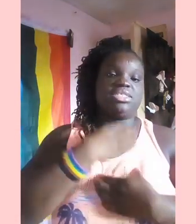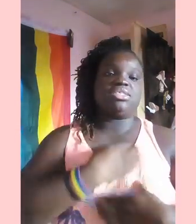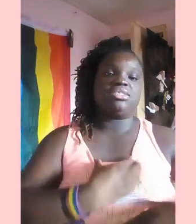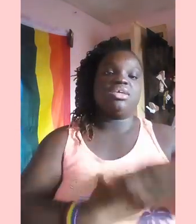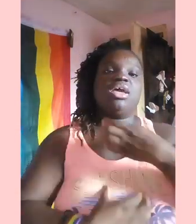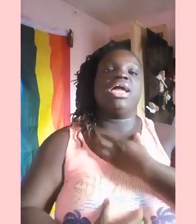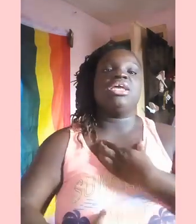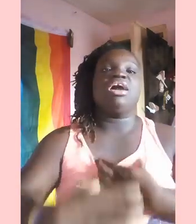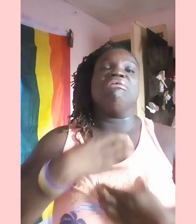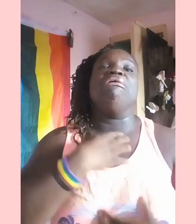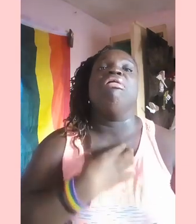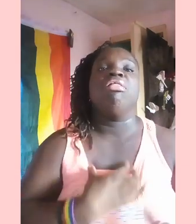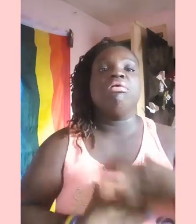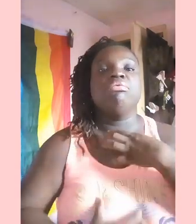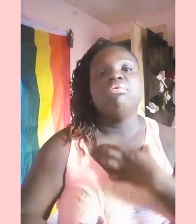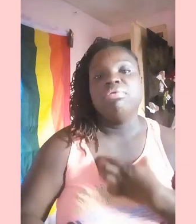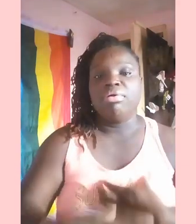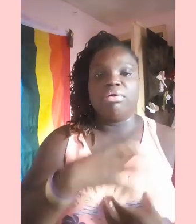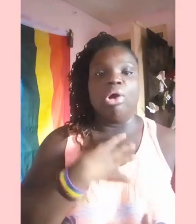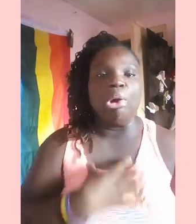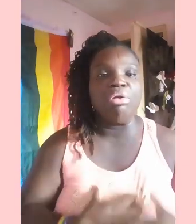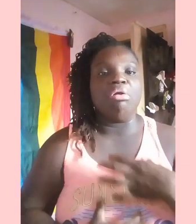this. And you're hungry.